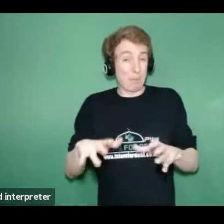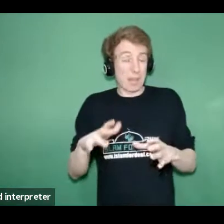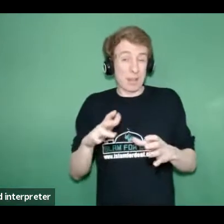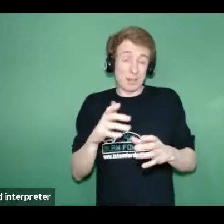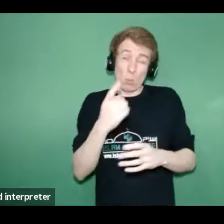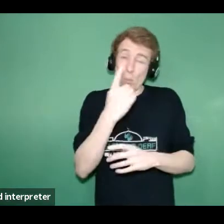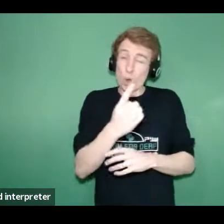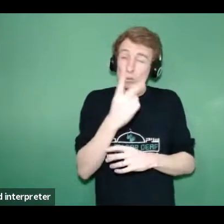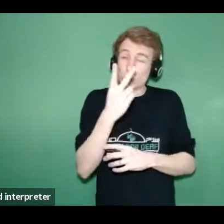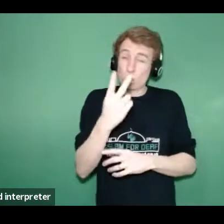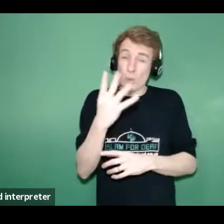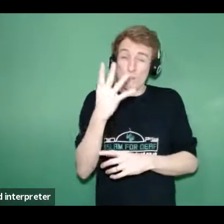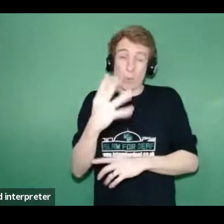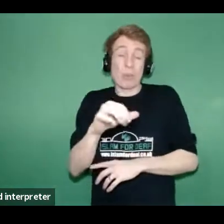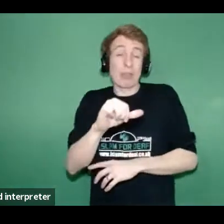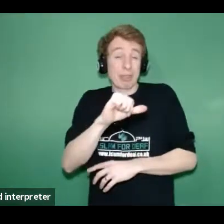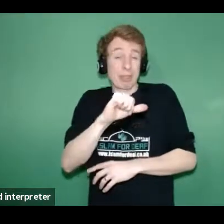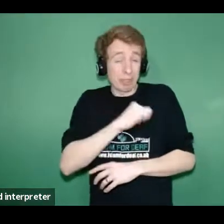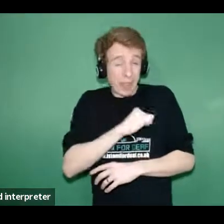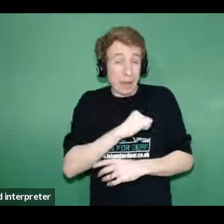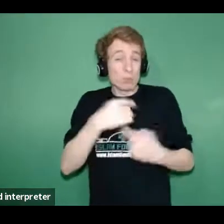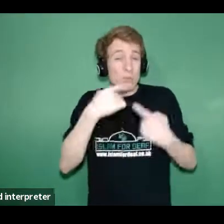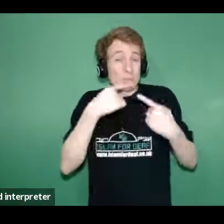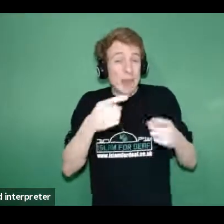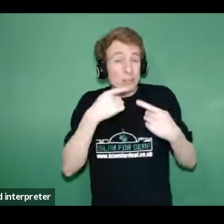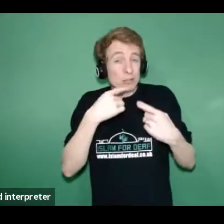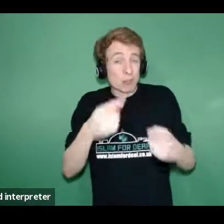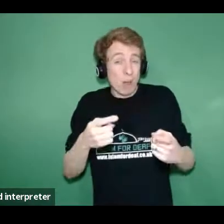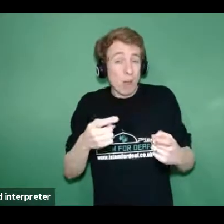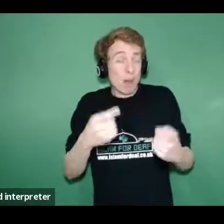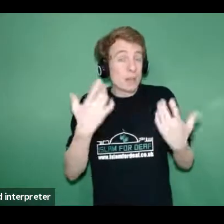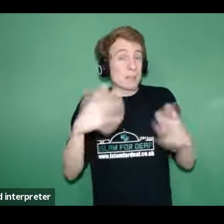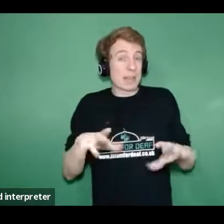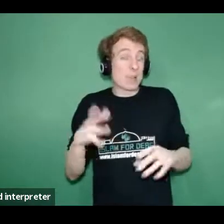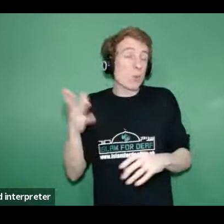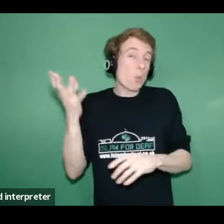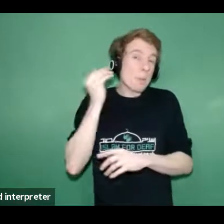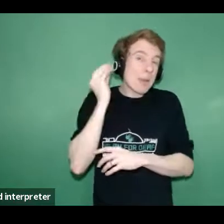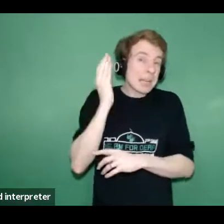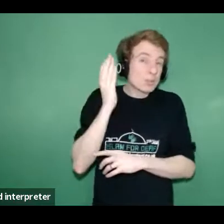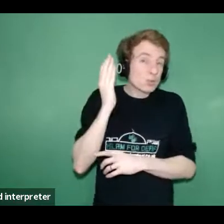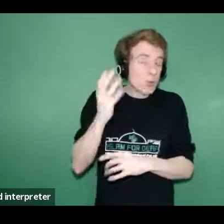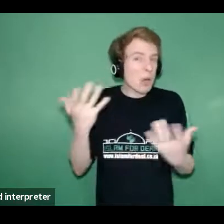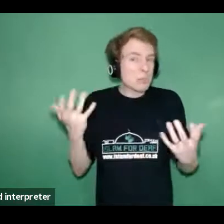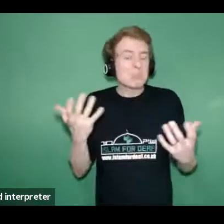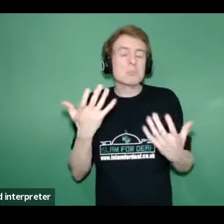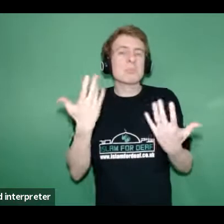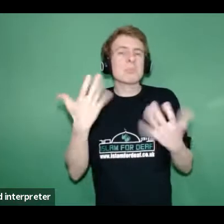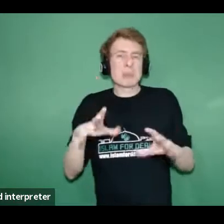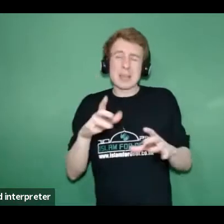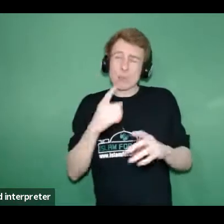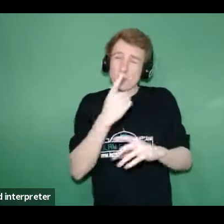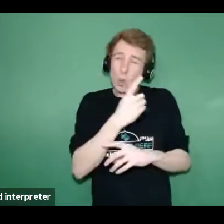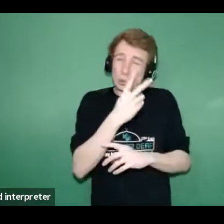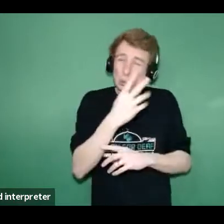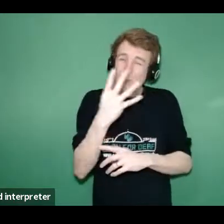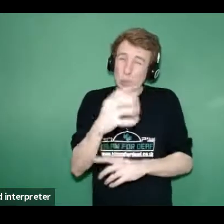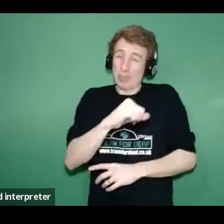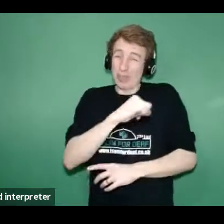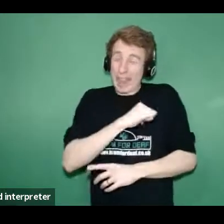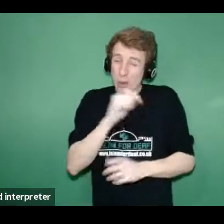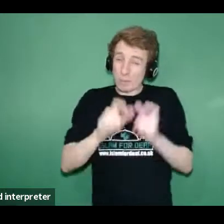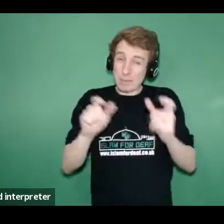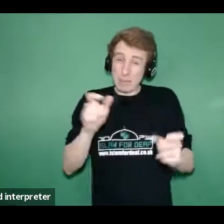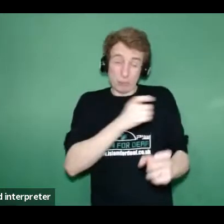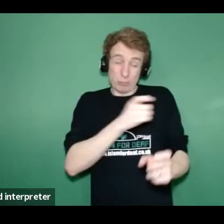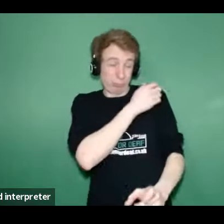124,000 messengers He sent to the people in total. And these messengers, they had specific duties, and their